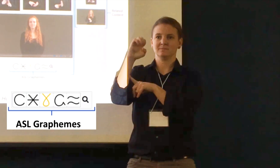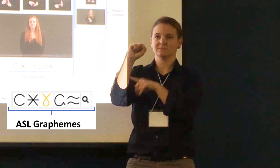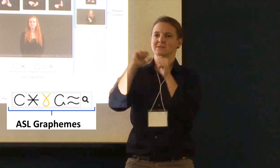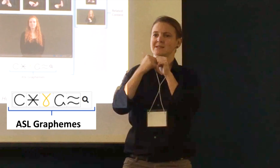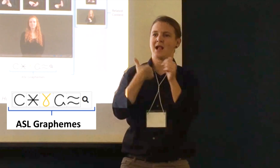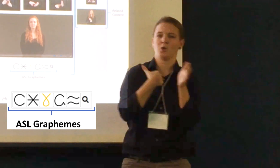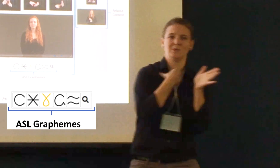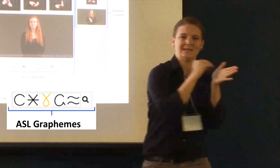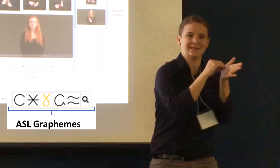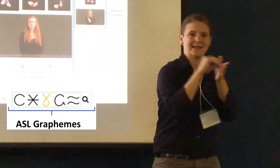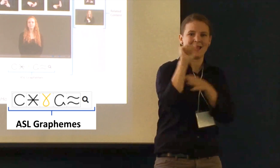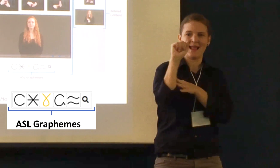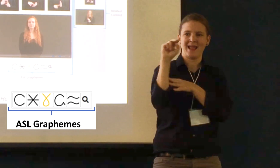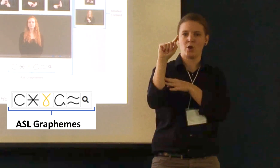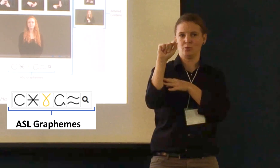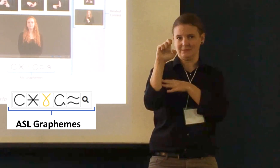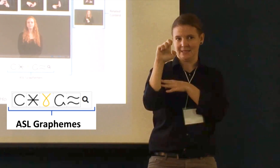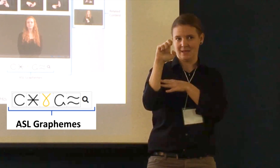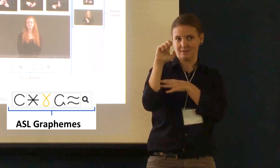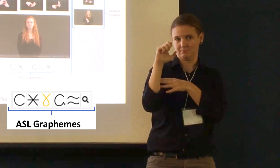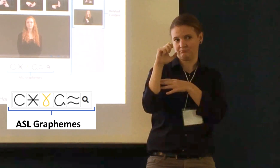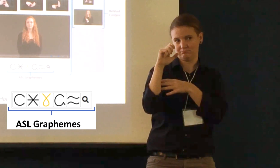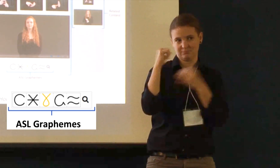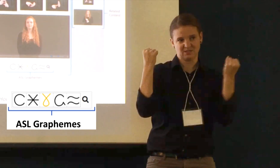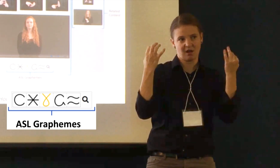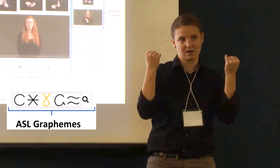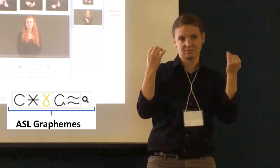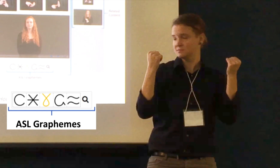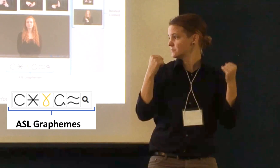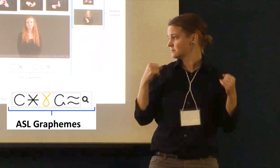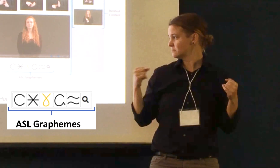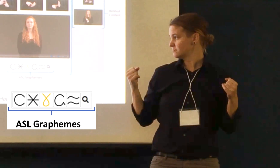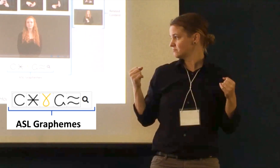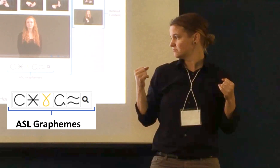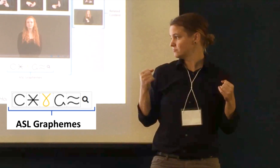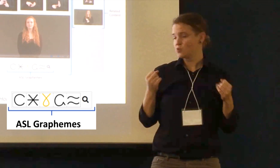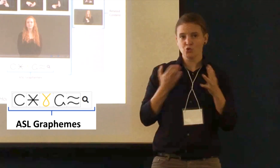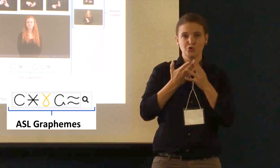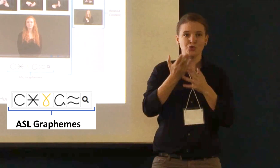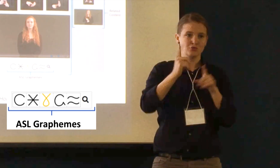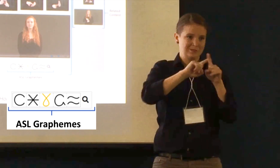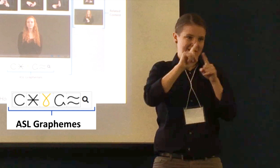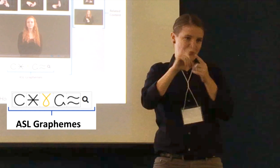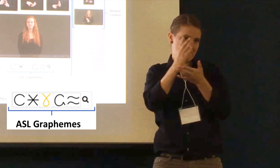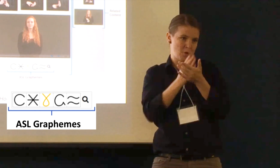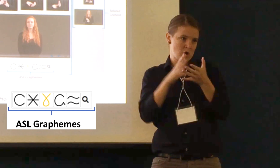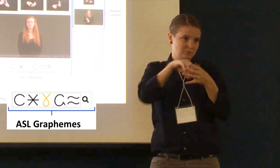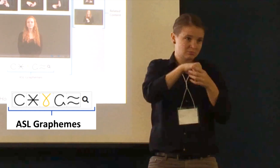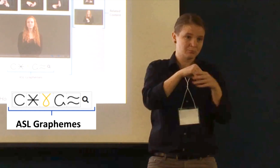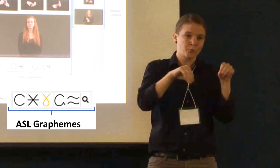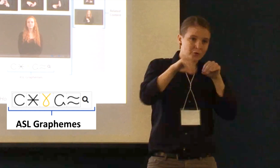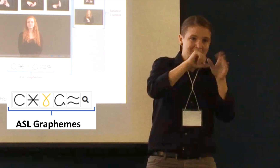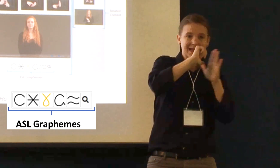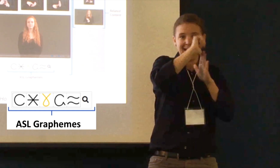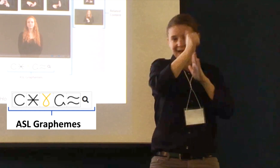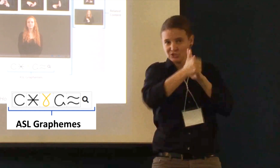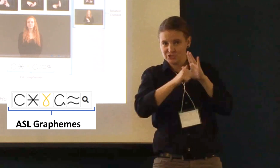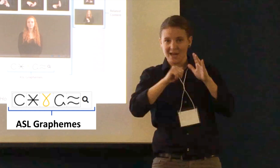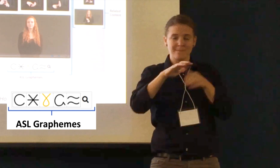These are characters that we call graphemes, and it's how we annotate the sign. It represents the different parts of signs, as I mentioned, the